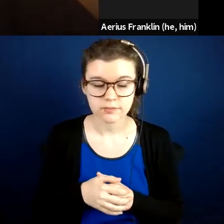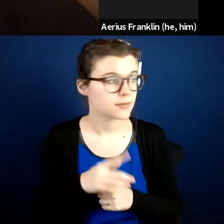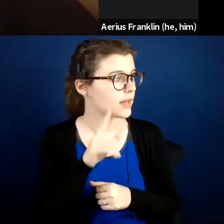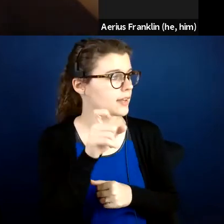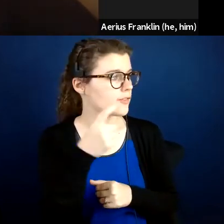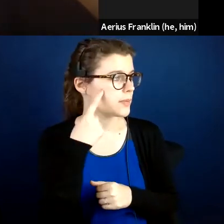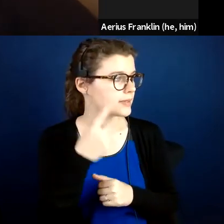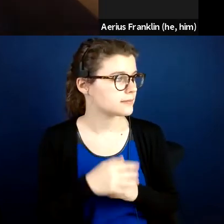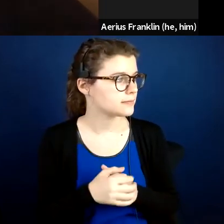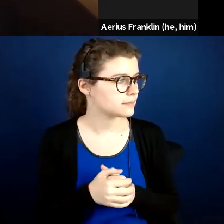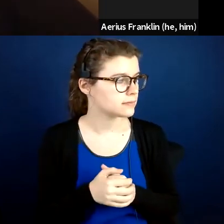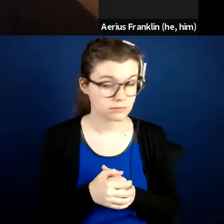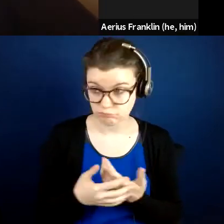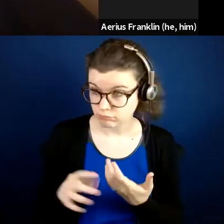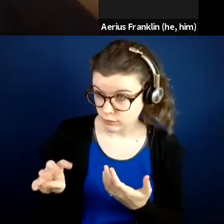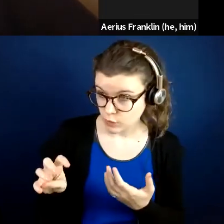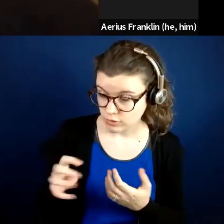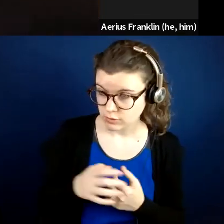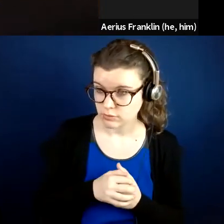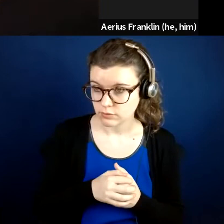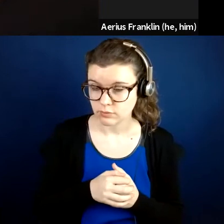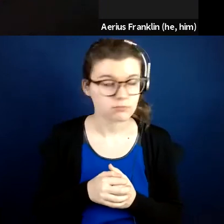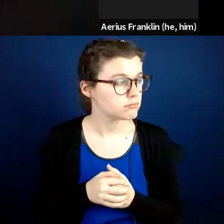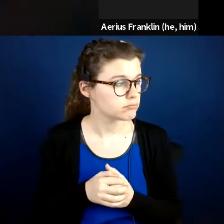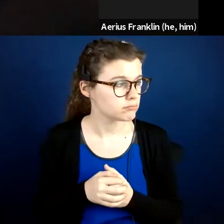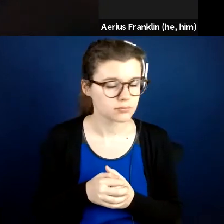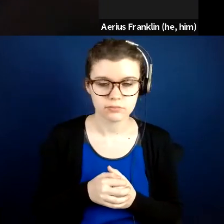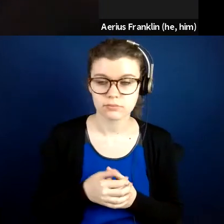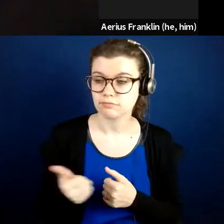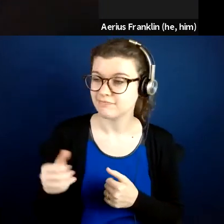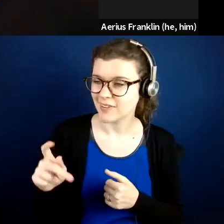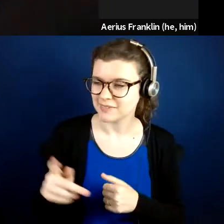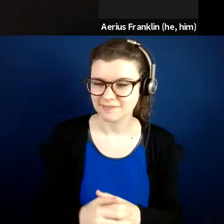Government. Or 400? Okay. Yeah.